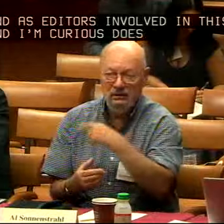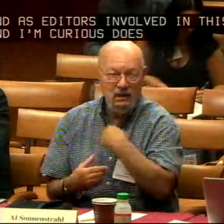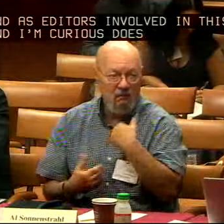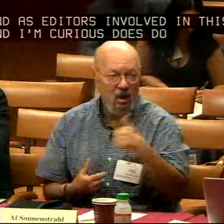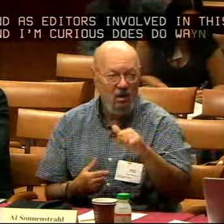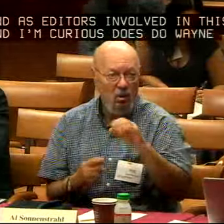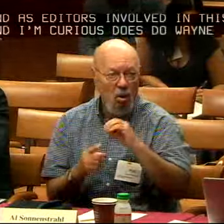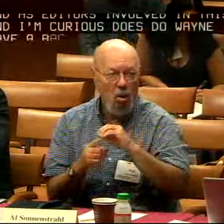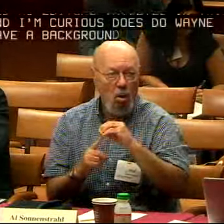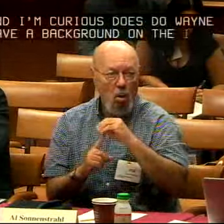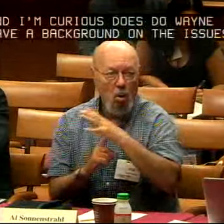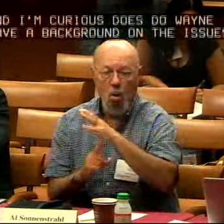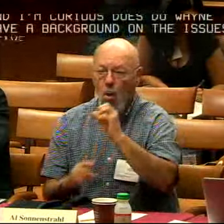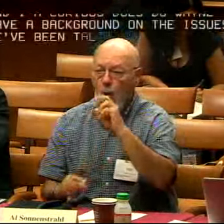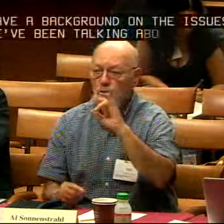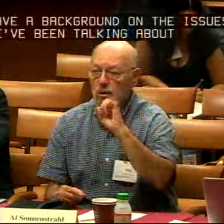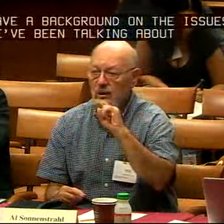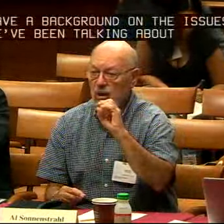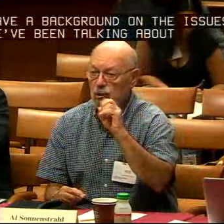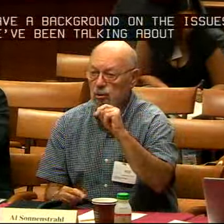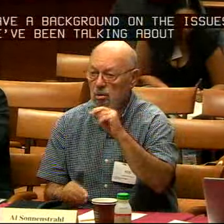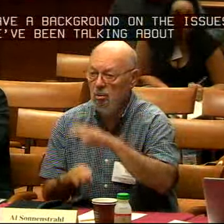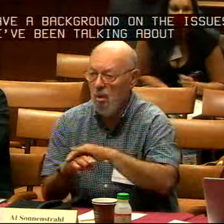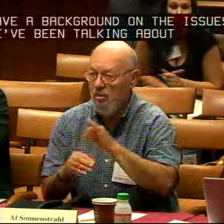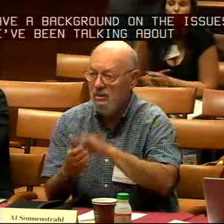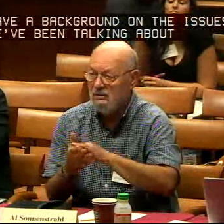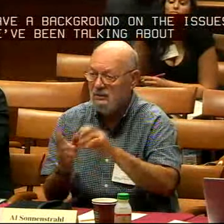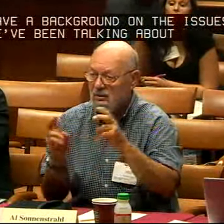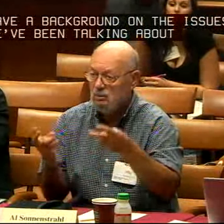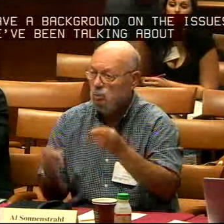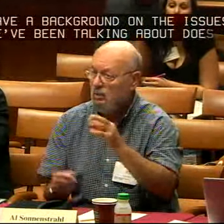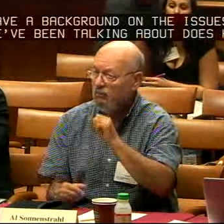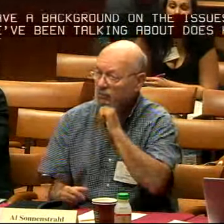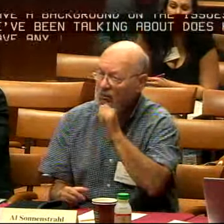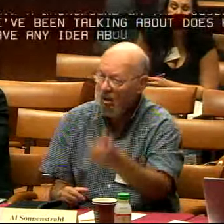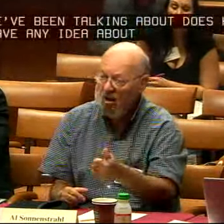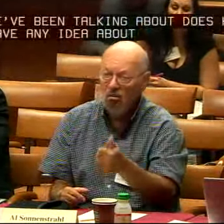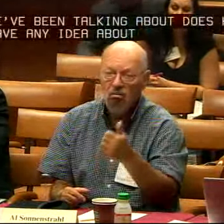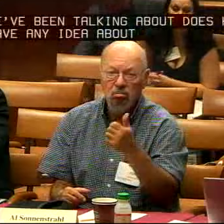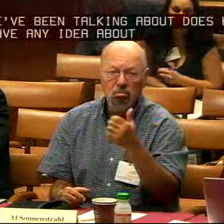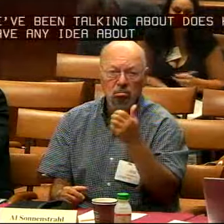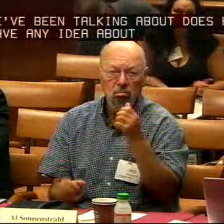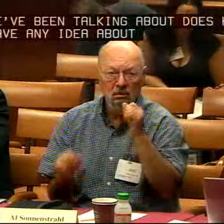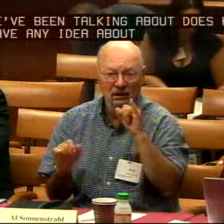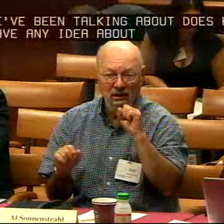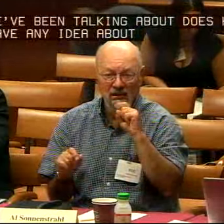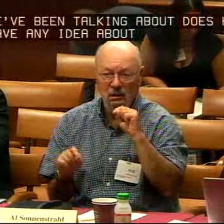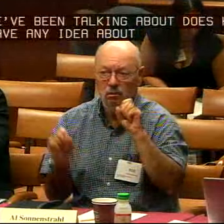Does he have any idea about orientation on the issues that we've been talking about? And if not,